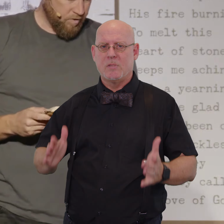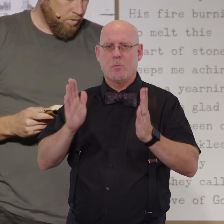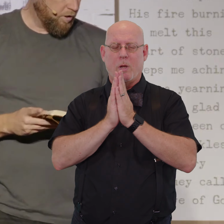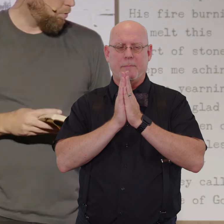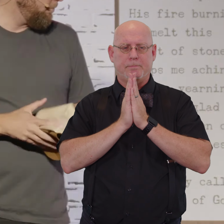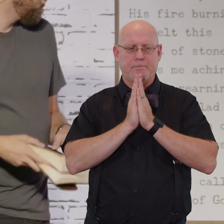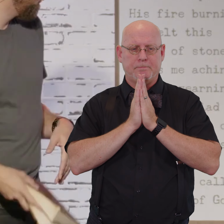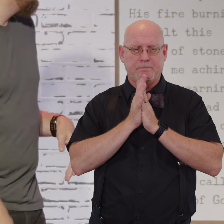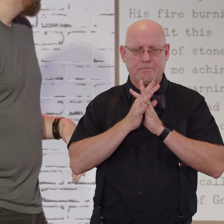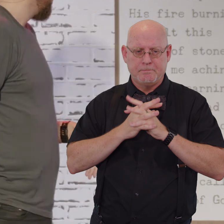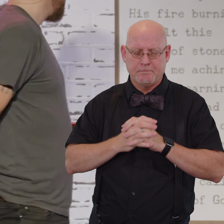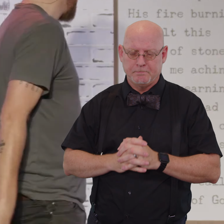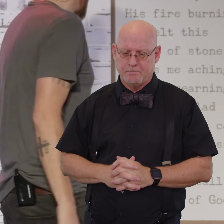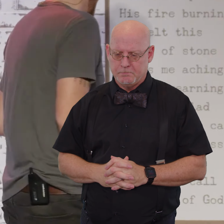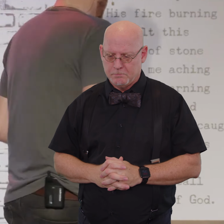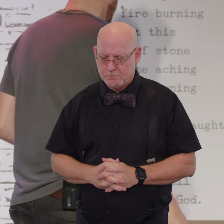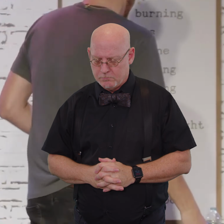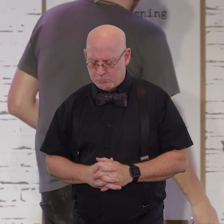let's pray